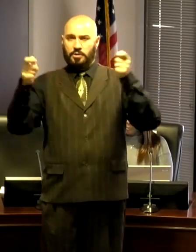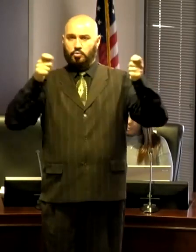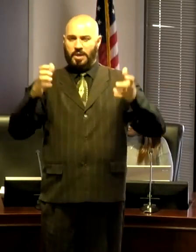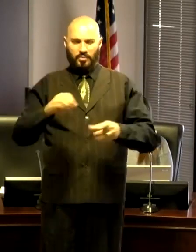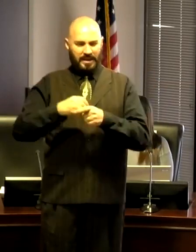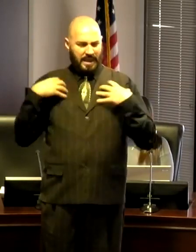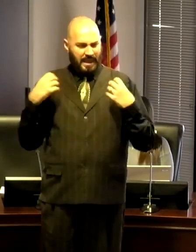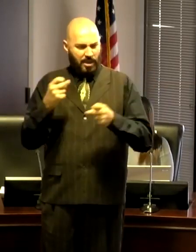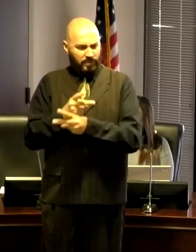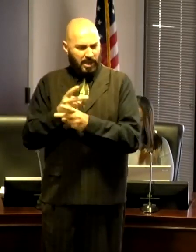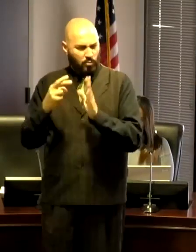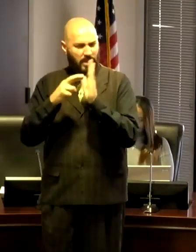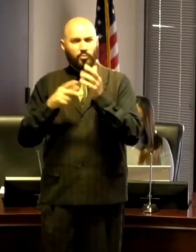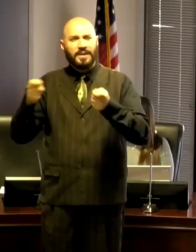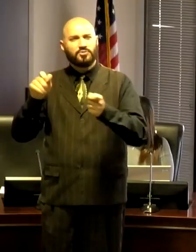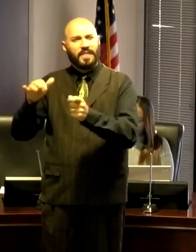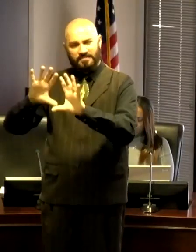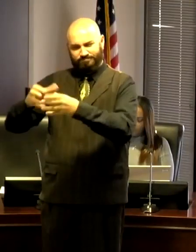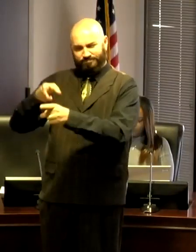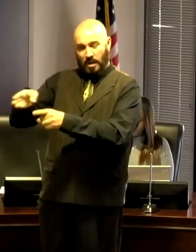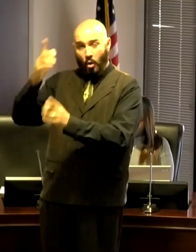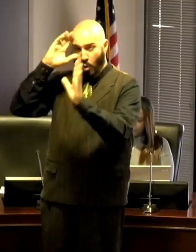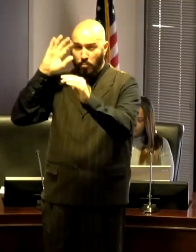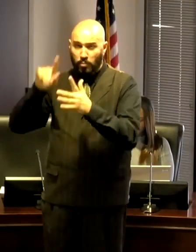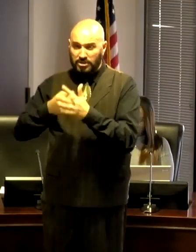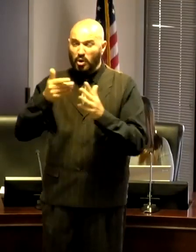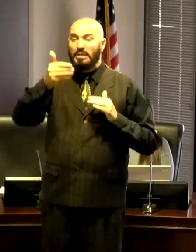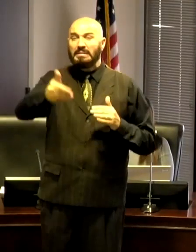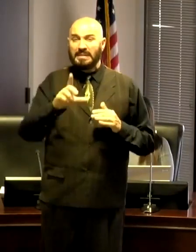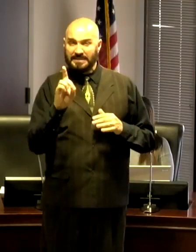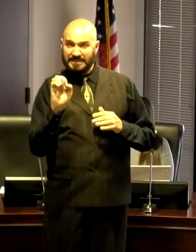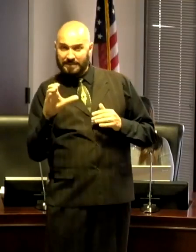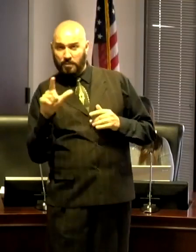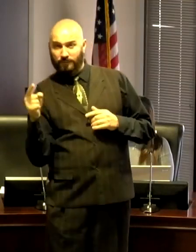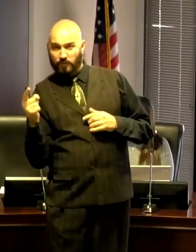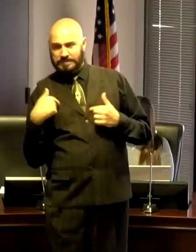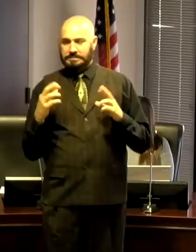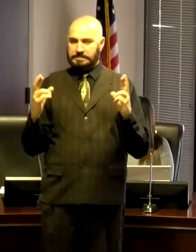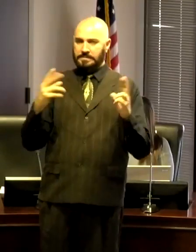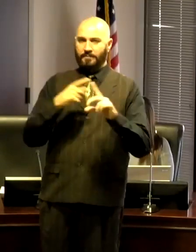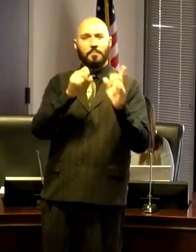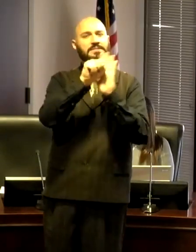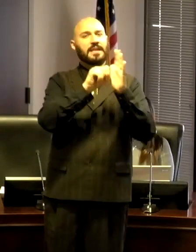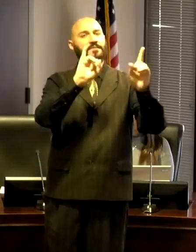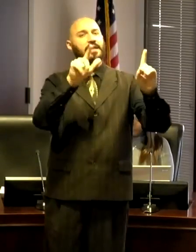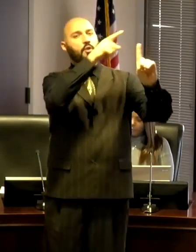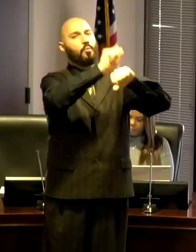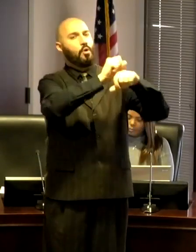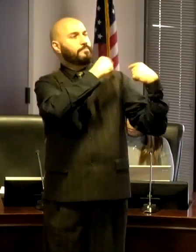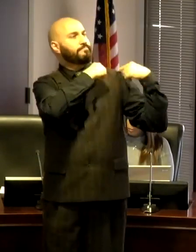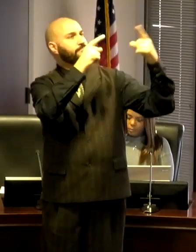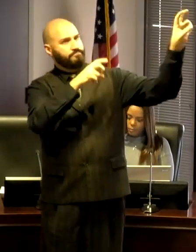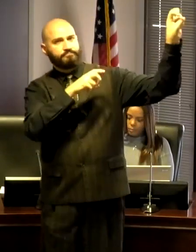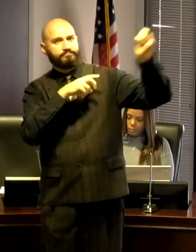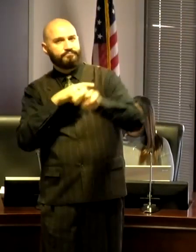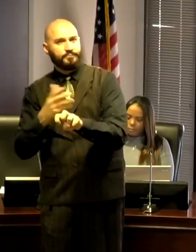regulation division that we're hoping will be able to join us on December the 1st, coming to us from the state of Illinois, where he did similar work and